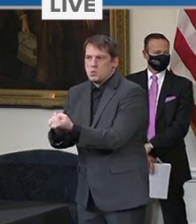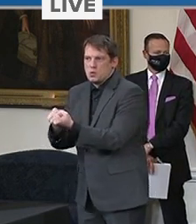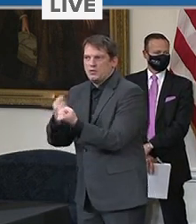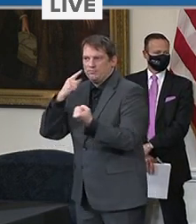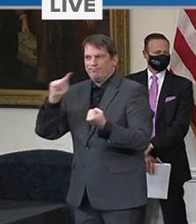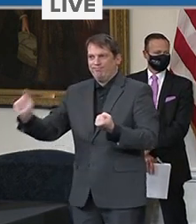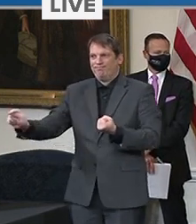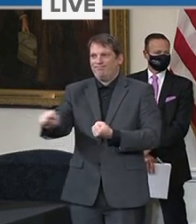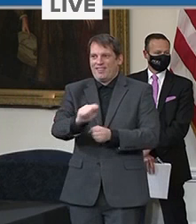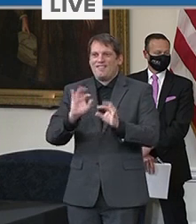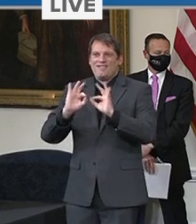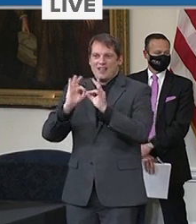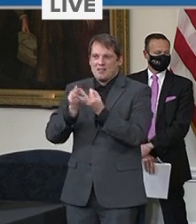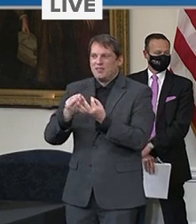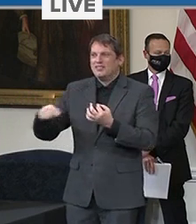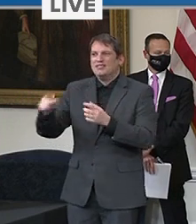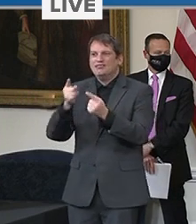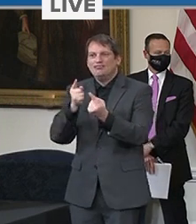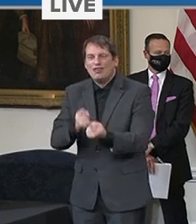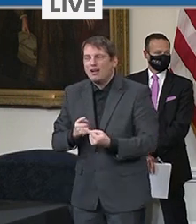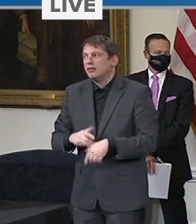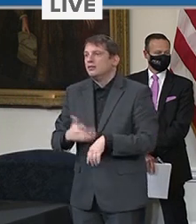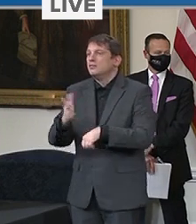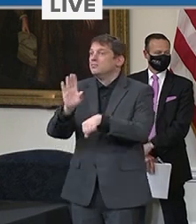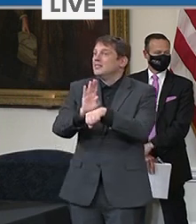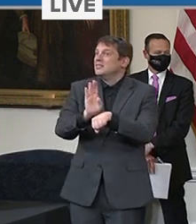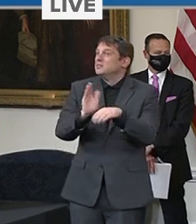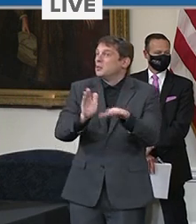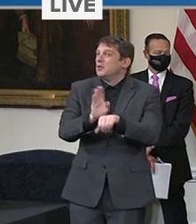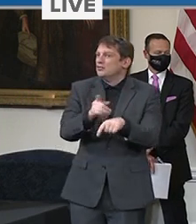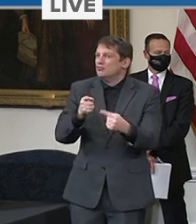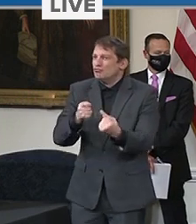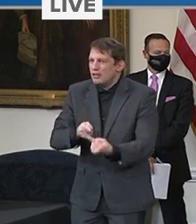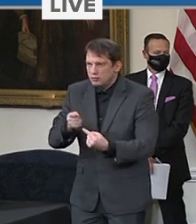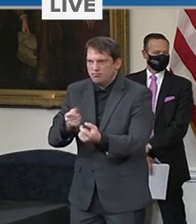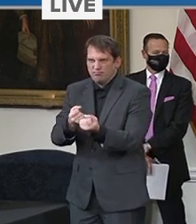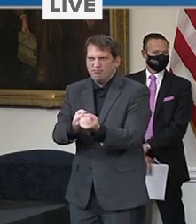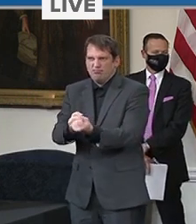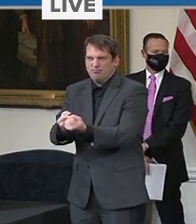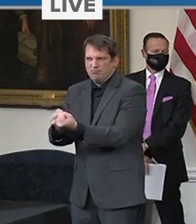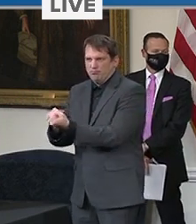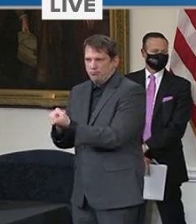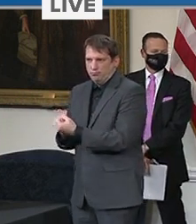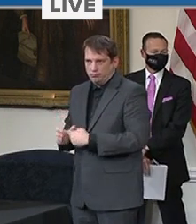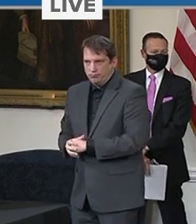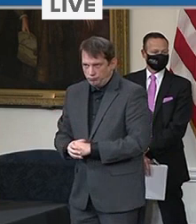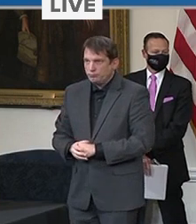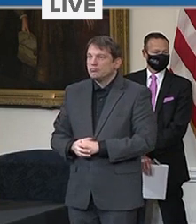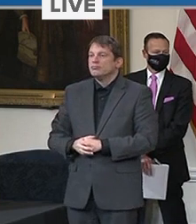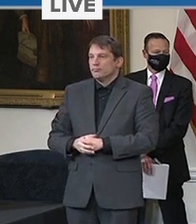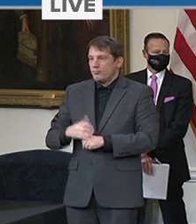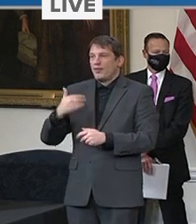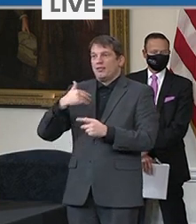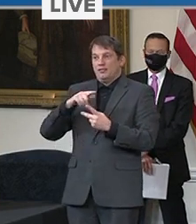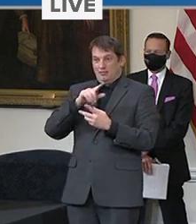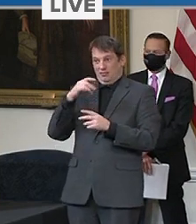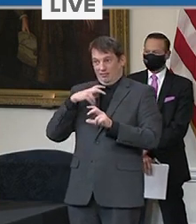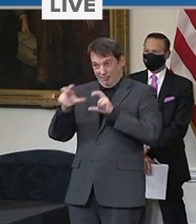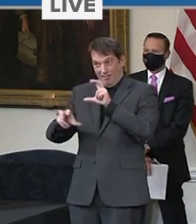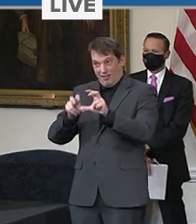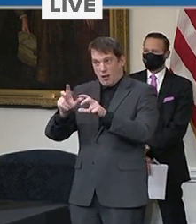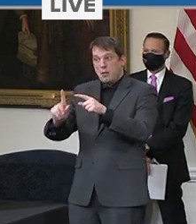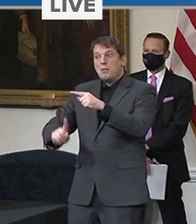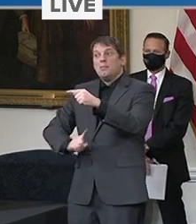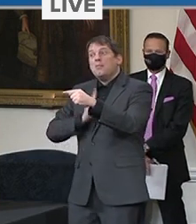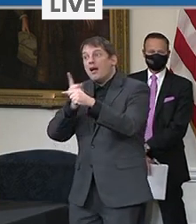small businesses. In addition to the actions that we are taking, there are things that you can all